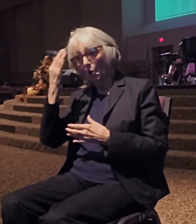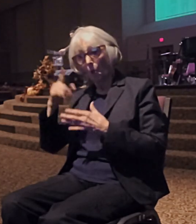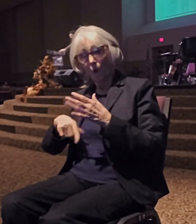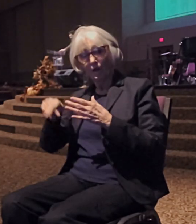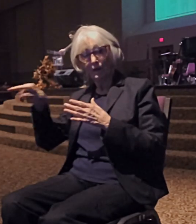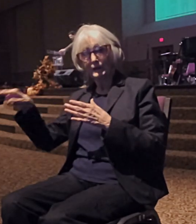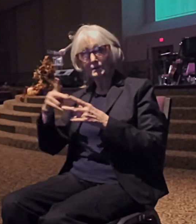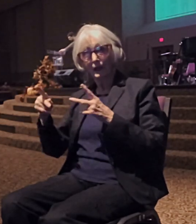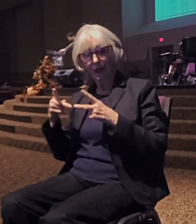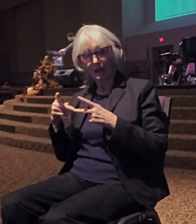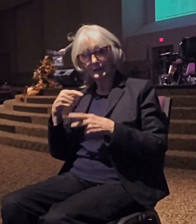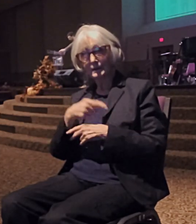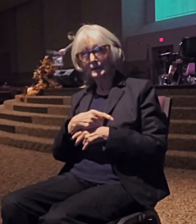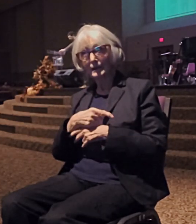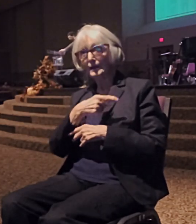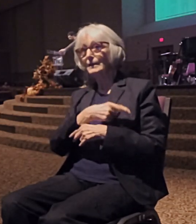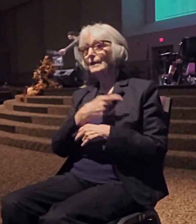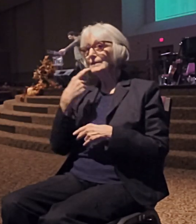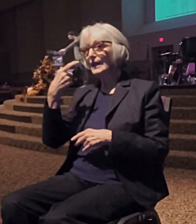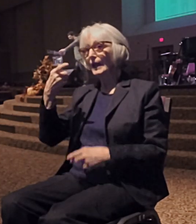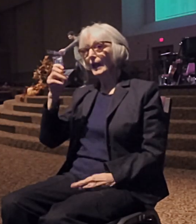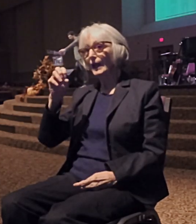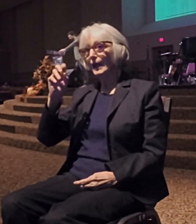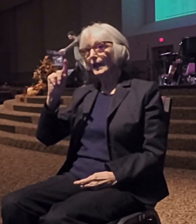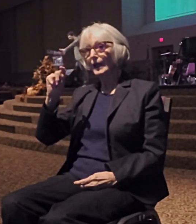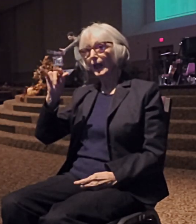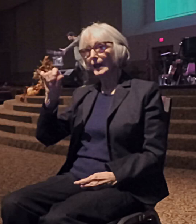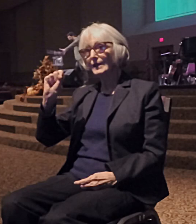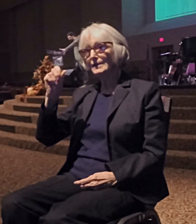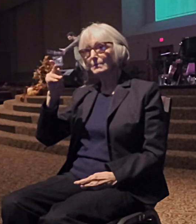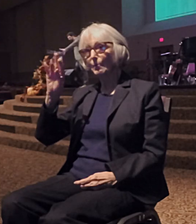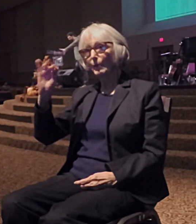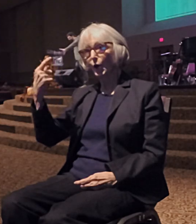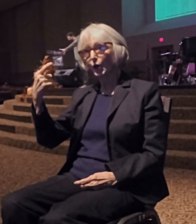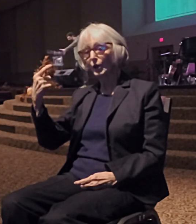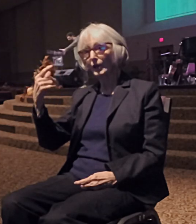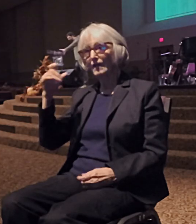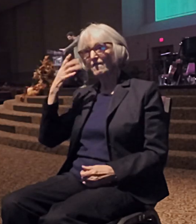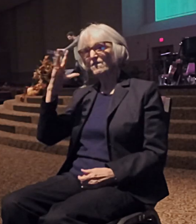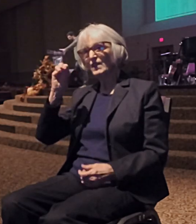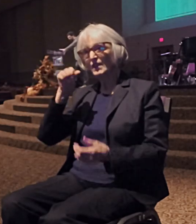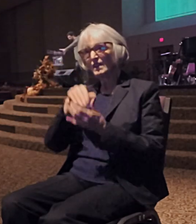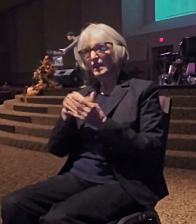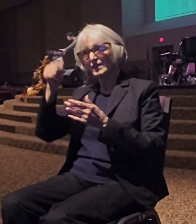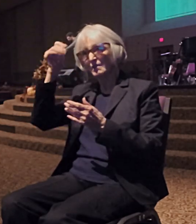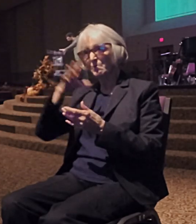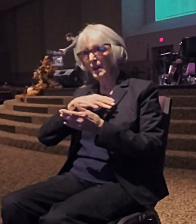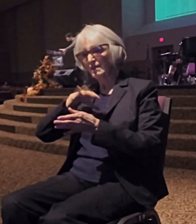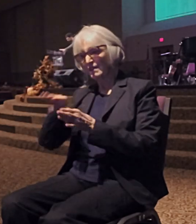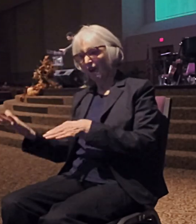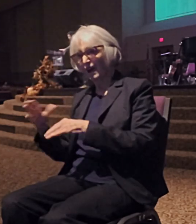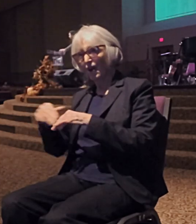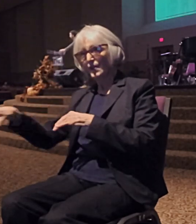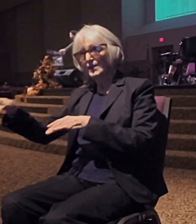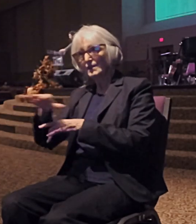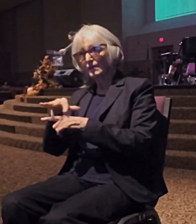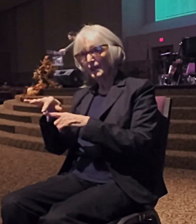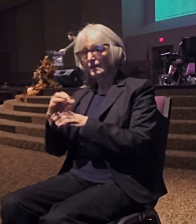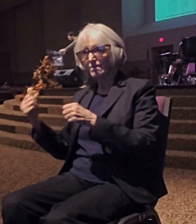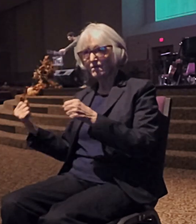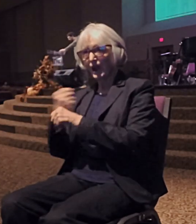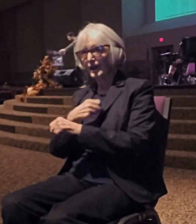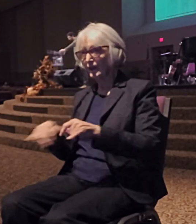Gettysburg. This is the field where they fought the Battle of Gettysburg. 50,000 men died right here on this field fighting the same